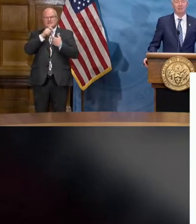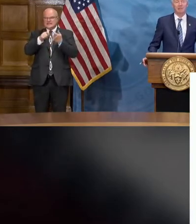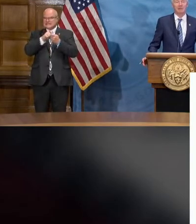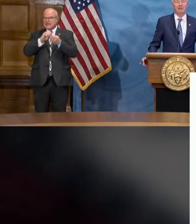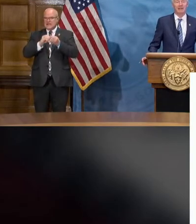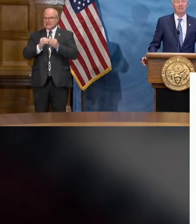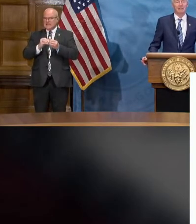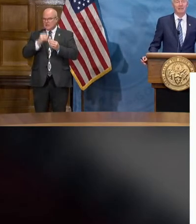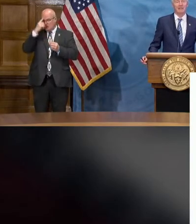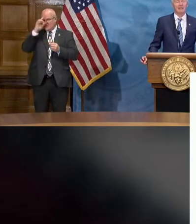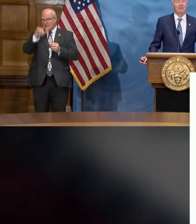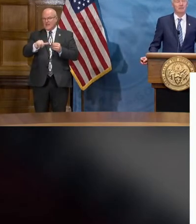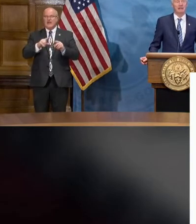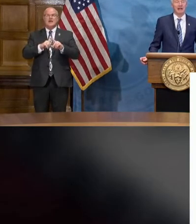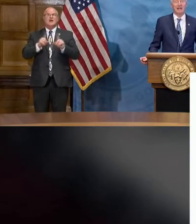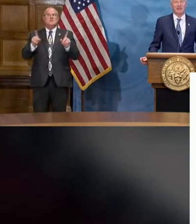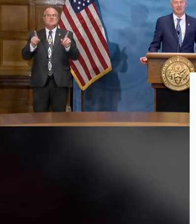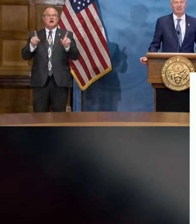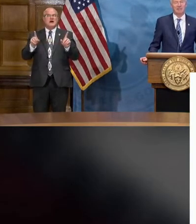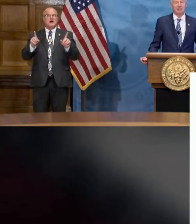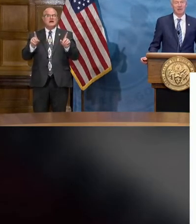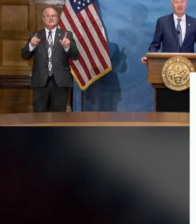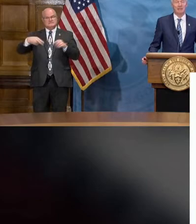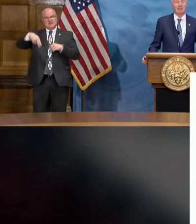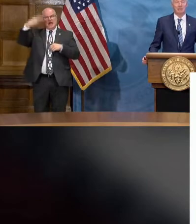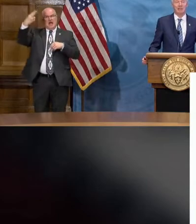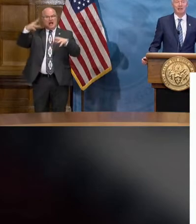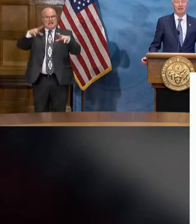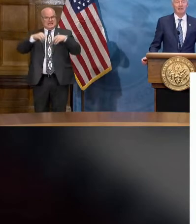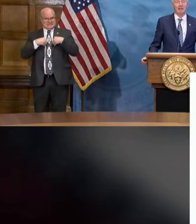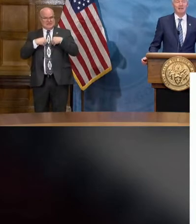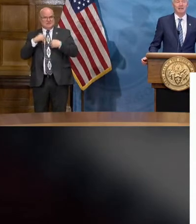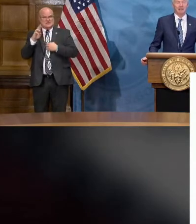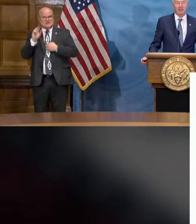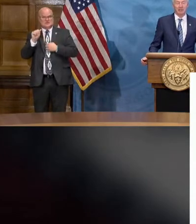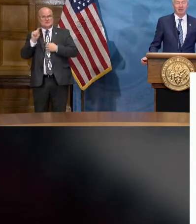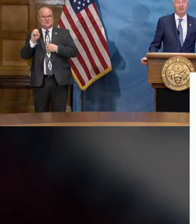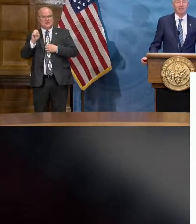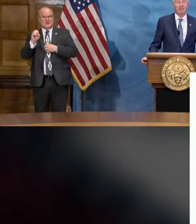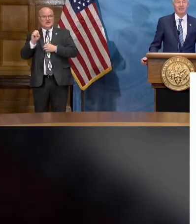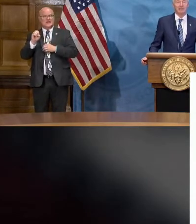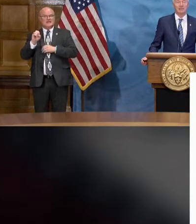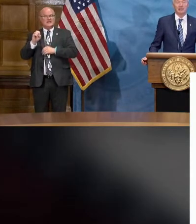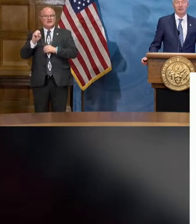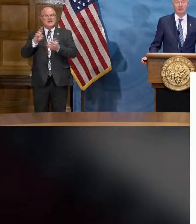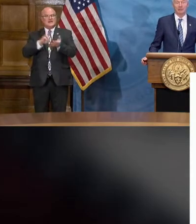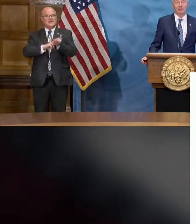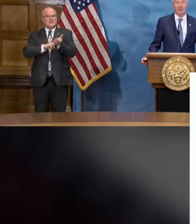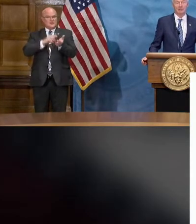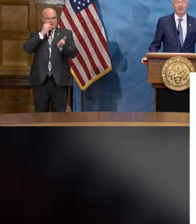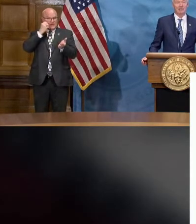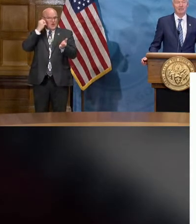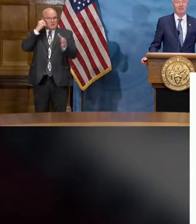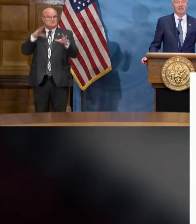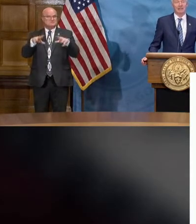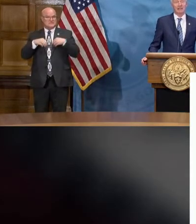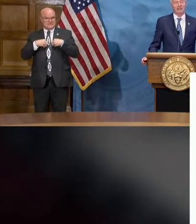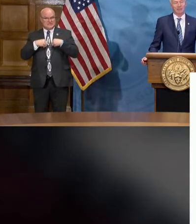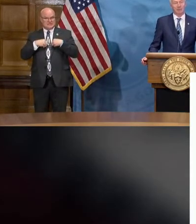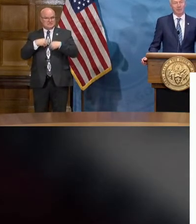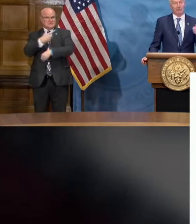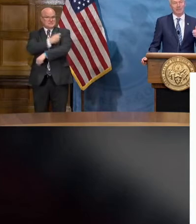exact number for that, but there's been a high acceptance rate among our elderly population in our long-term care